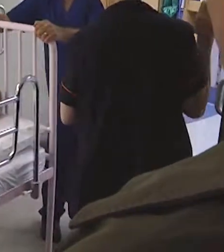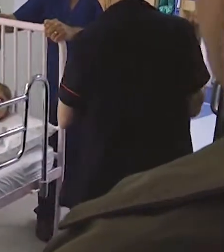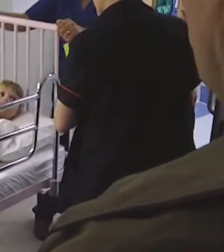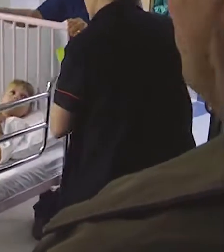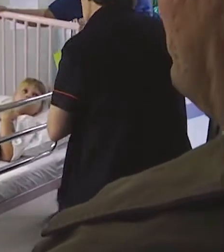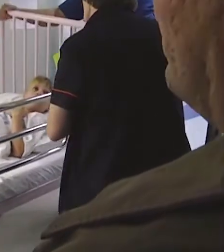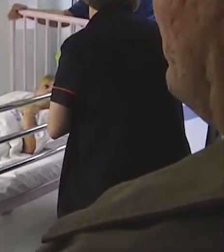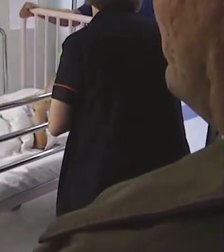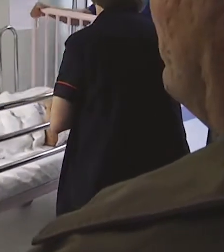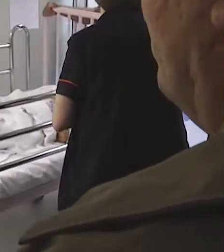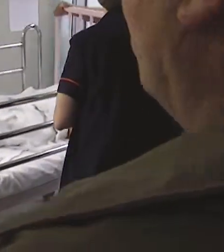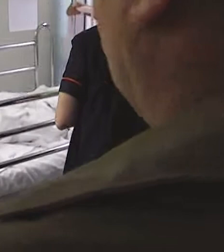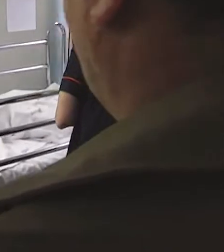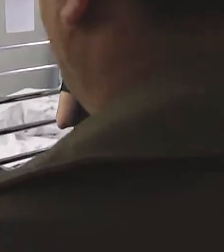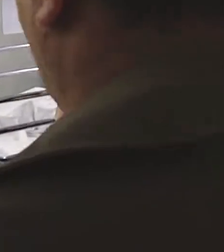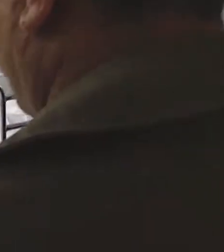here.